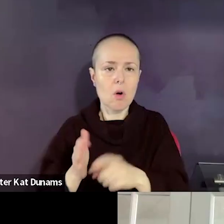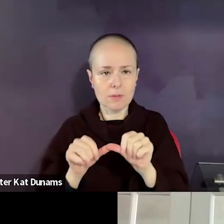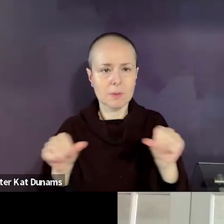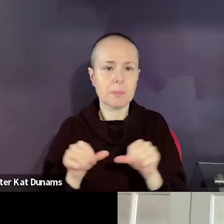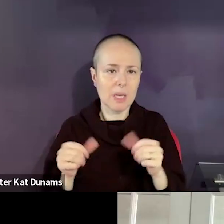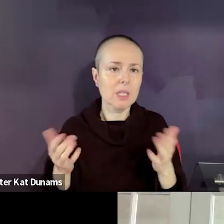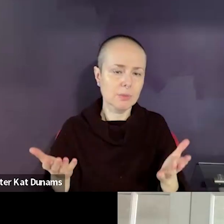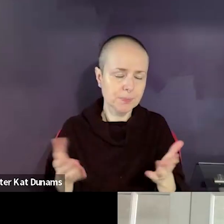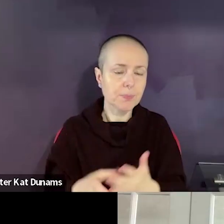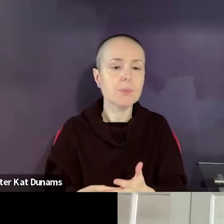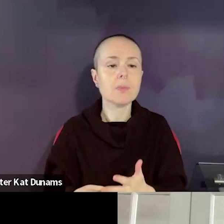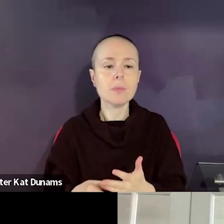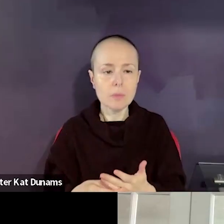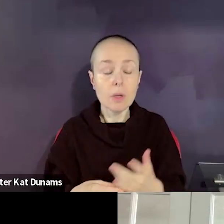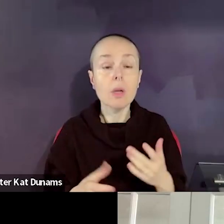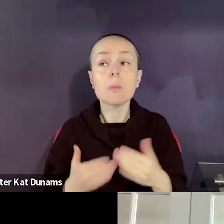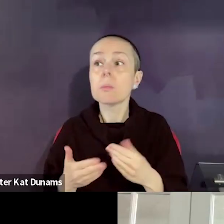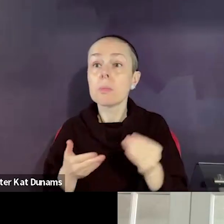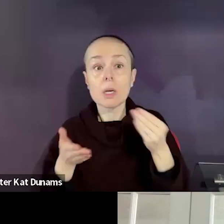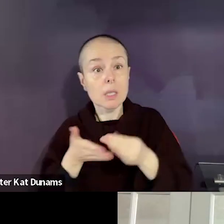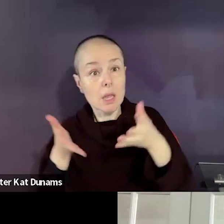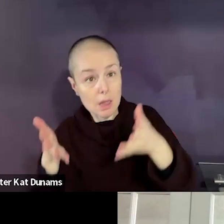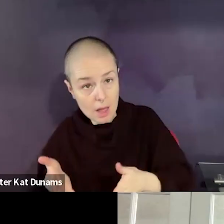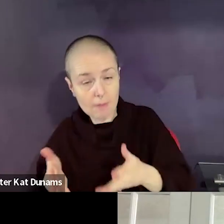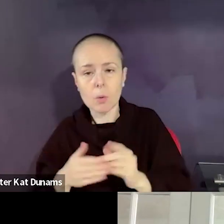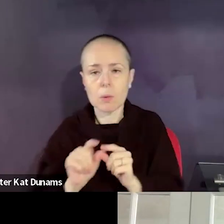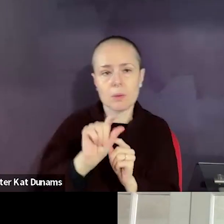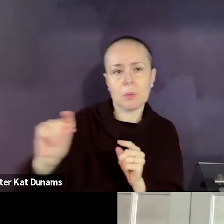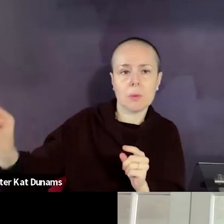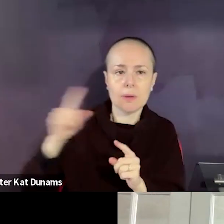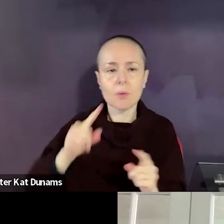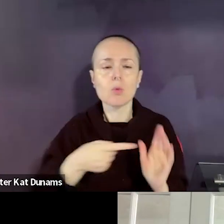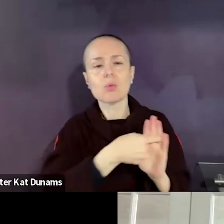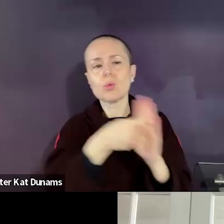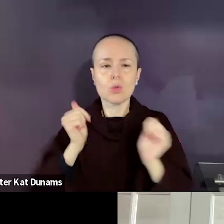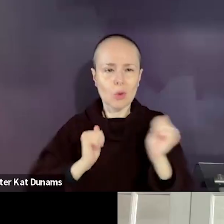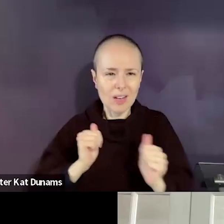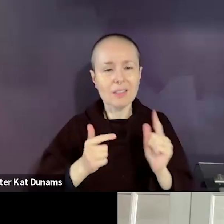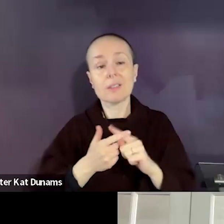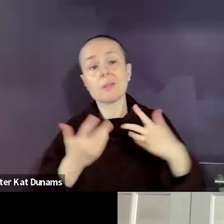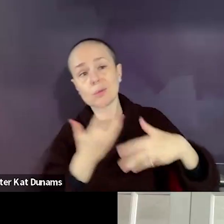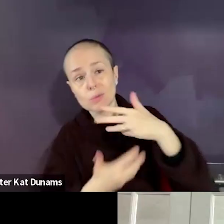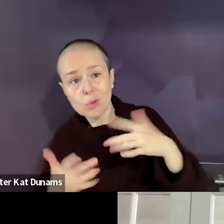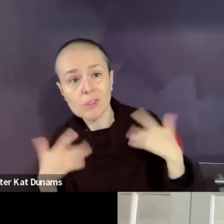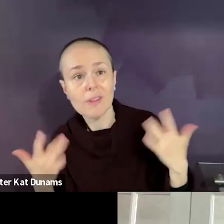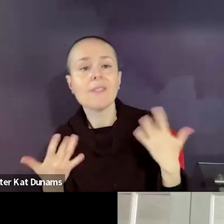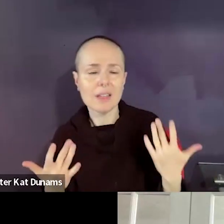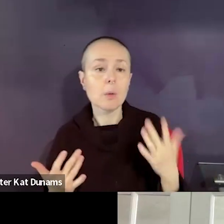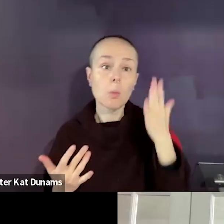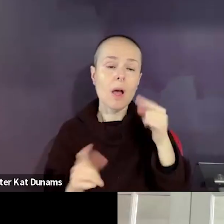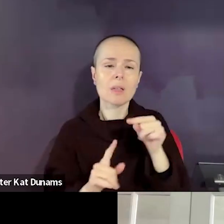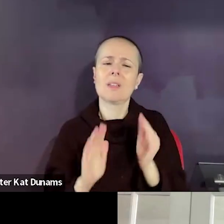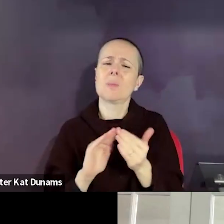space. We use any surplus funding to go towards showcases for the group or socials because I think, as we know, community is